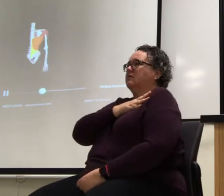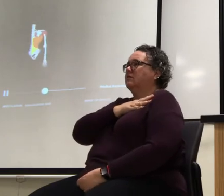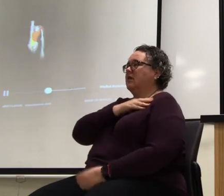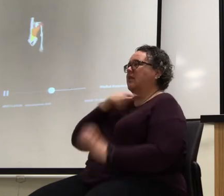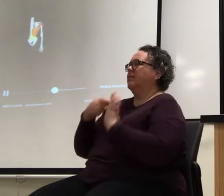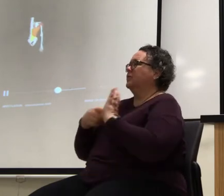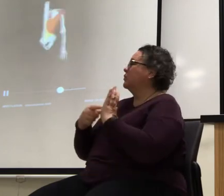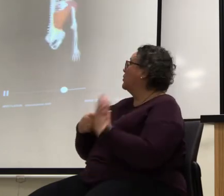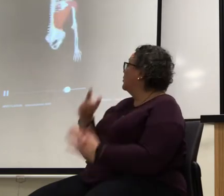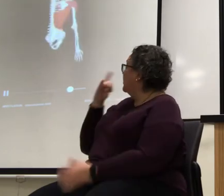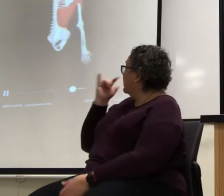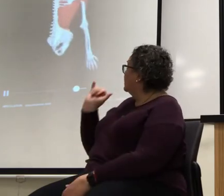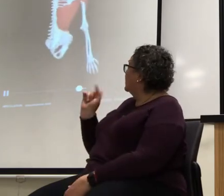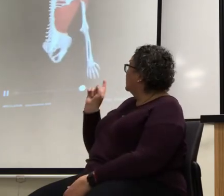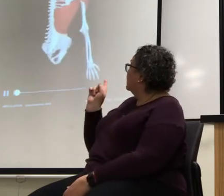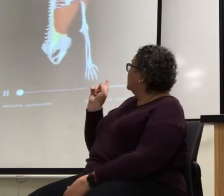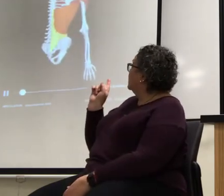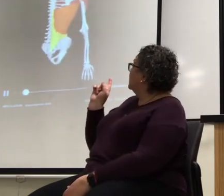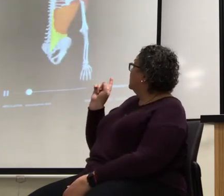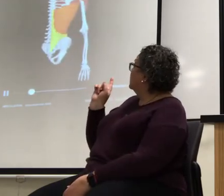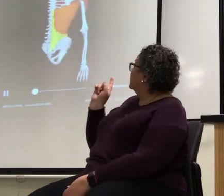illustrate that.